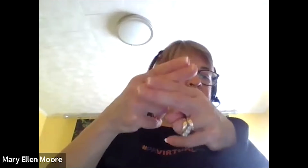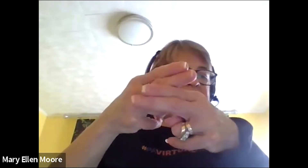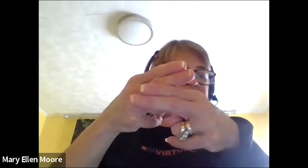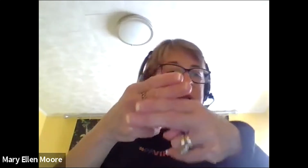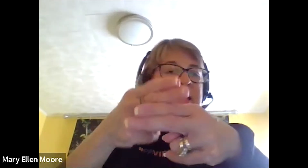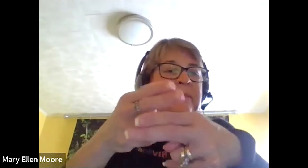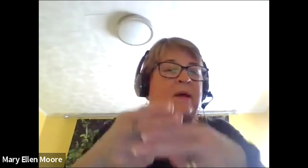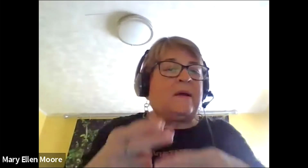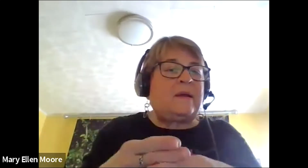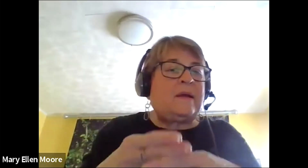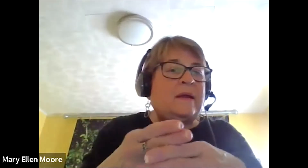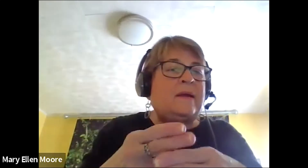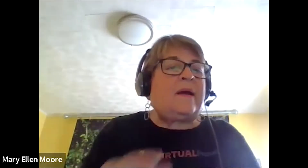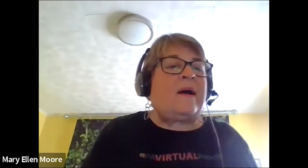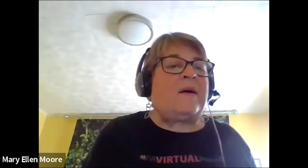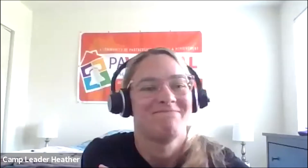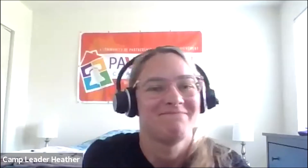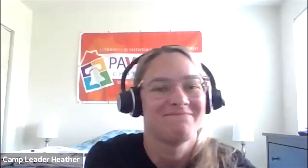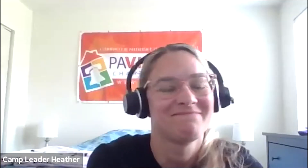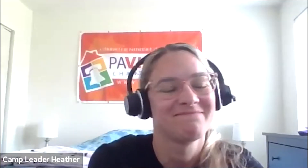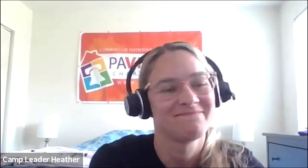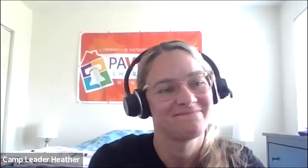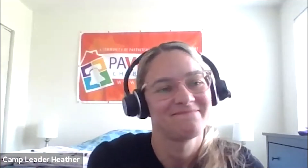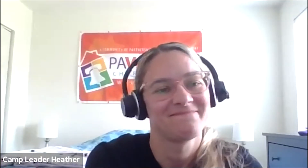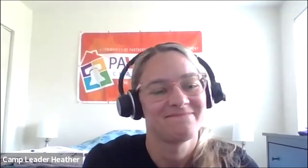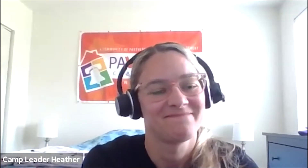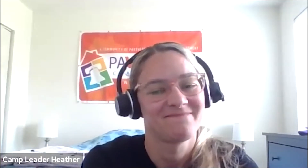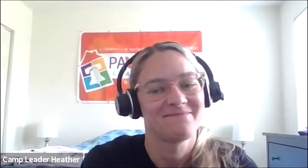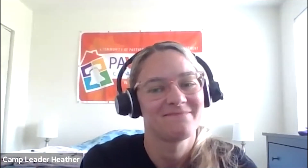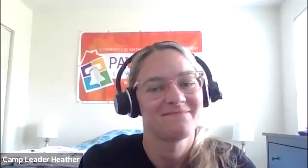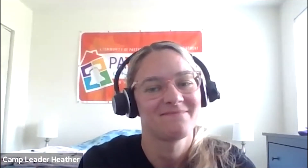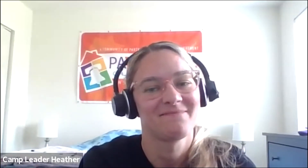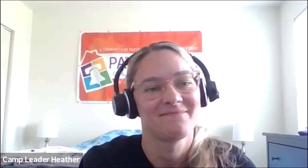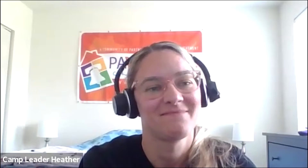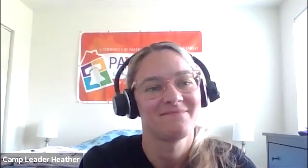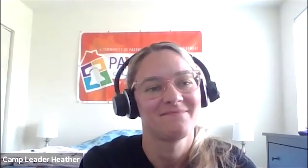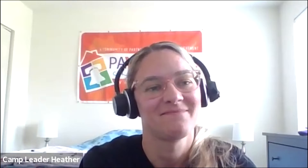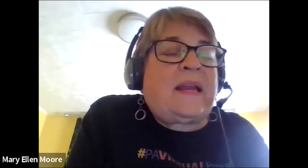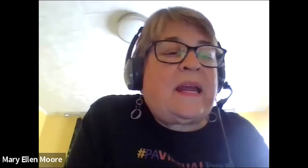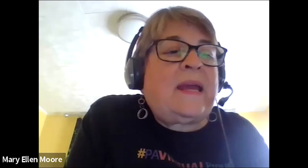Say your name. Good job. Okay, good. Now let's spell that name.